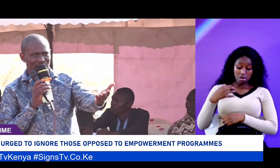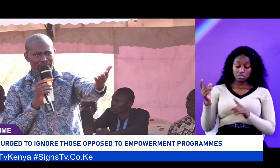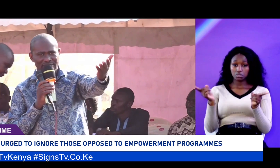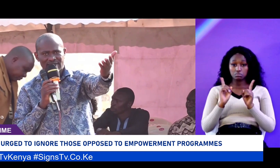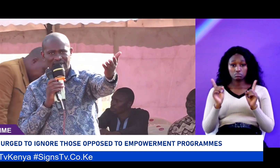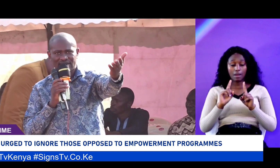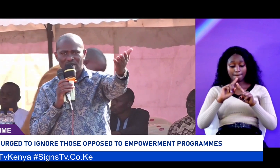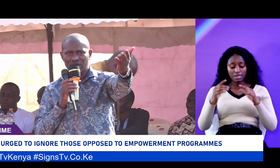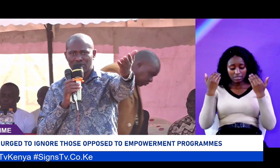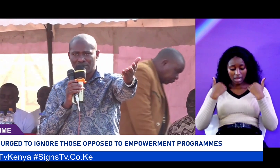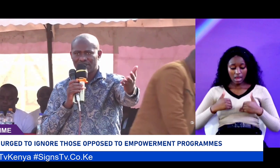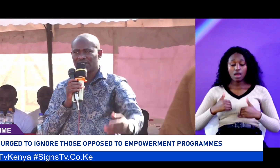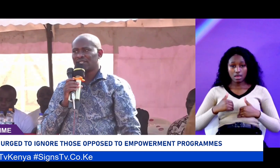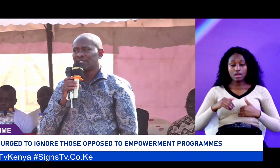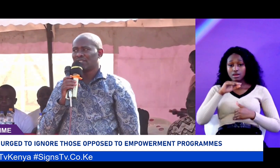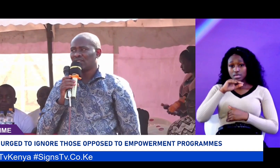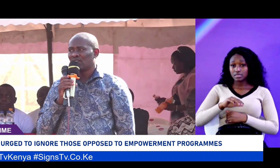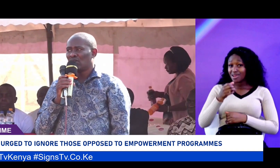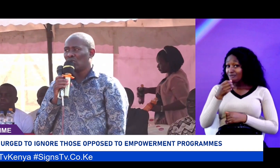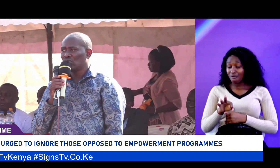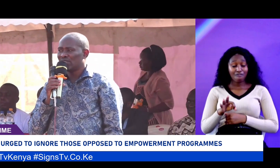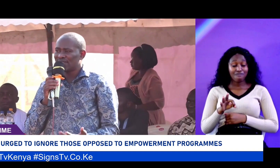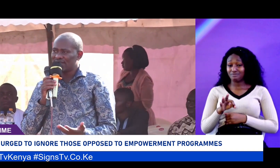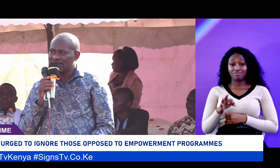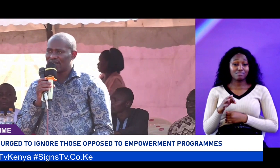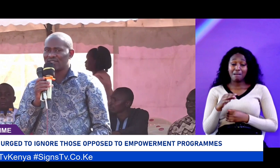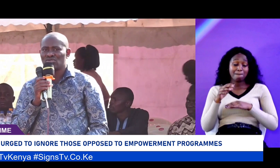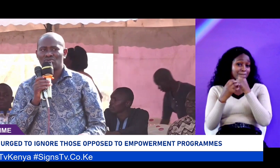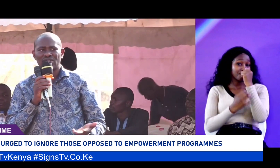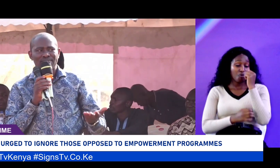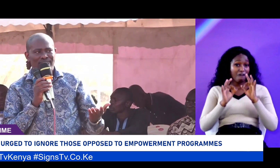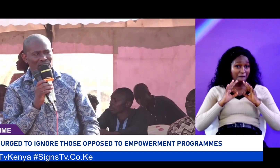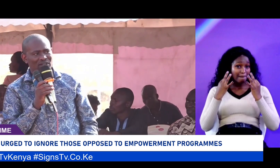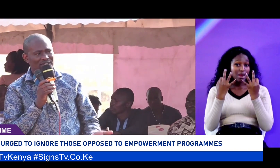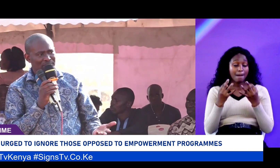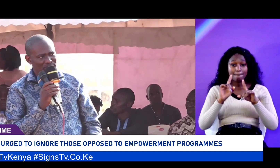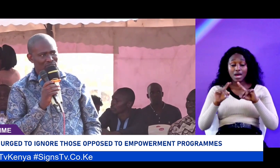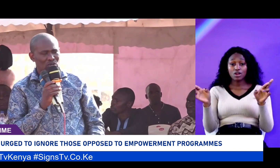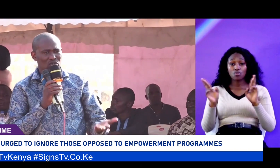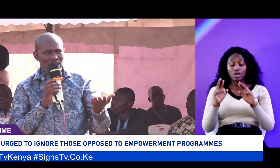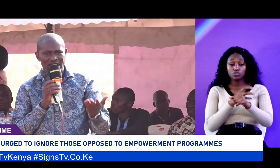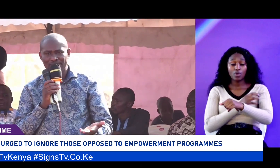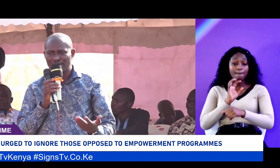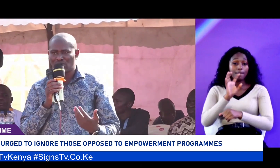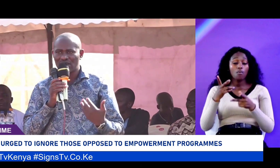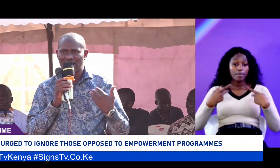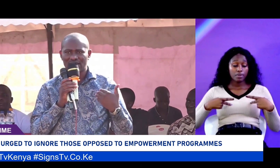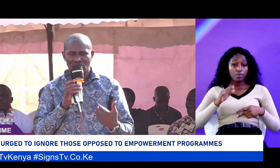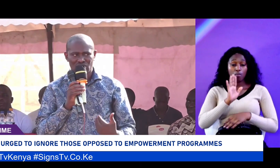of a peasant, a son of a nobody, who is there to empower his people, because the Ugenya people are close